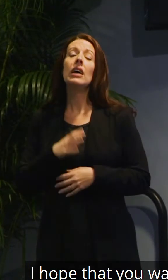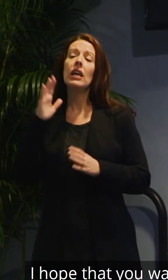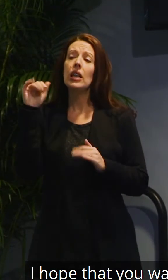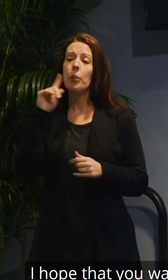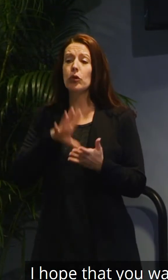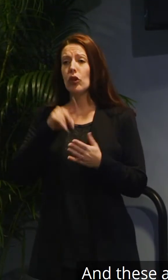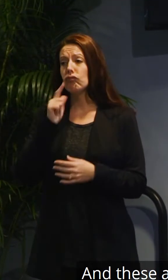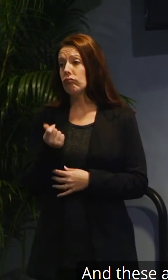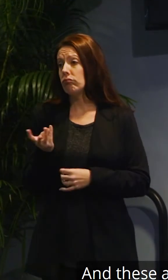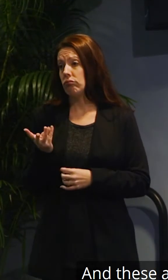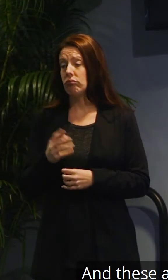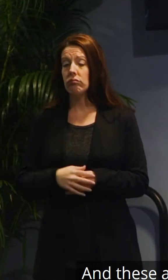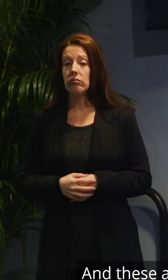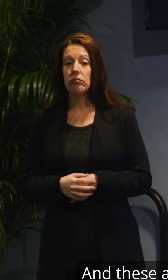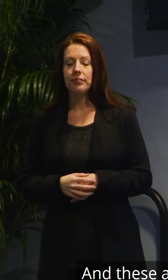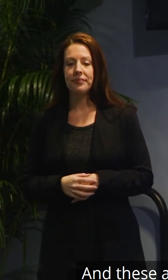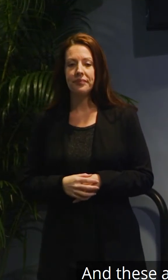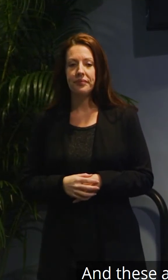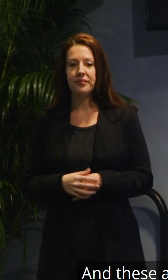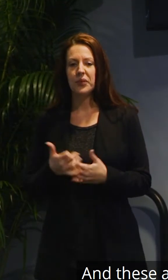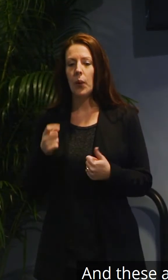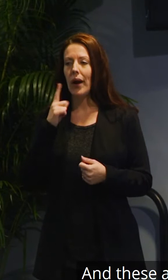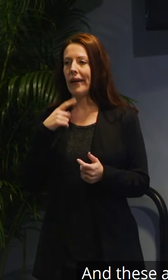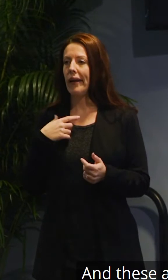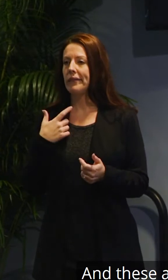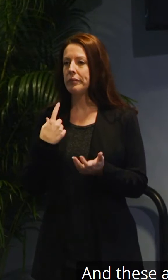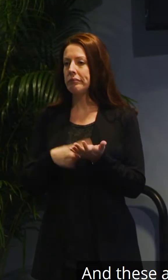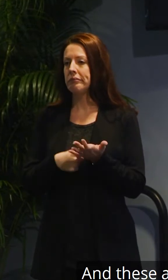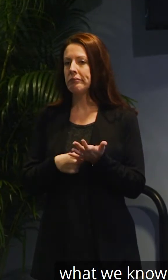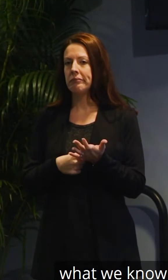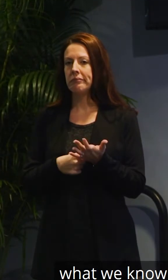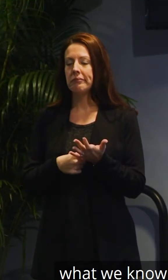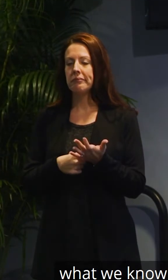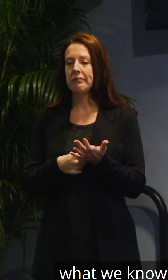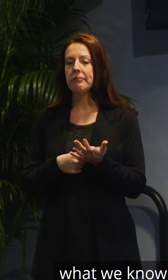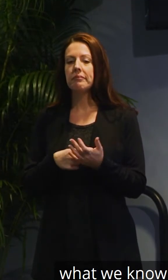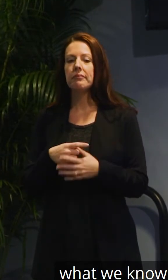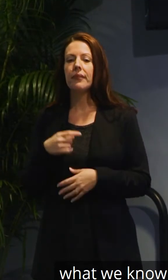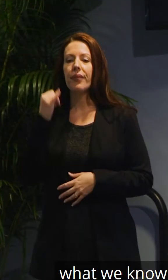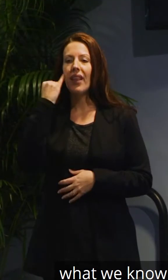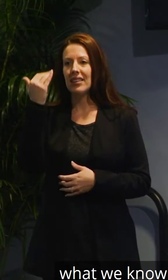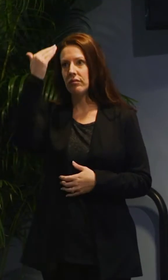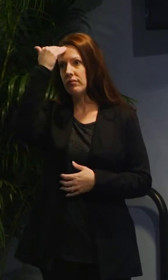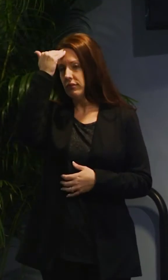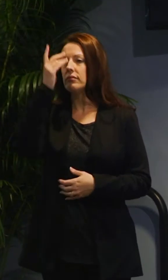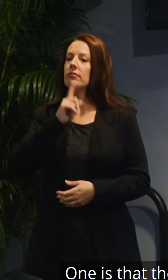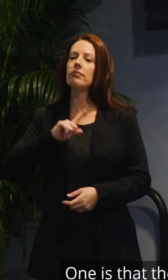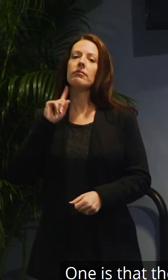a few things. And these are kind of irrefutable ideas of what we know about whole child